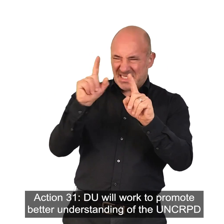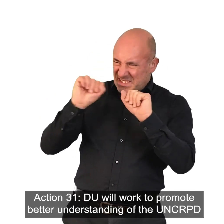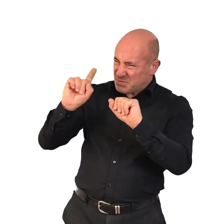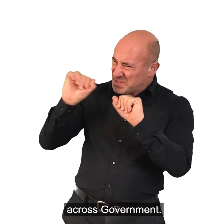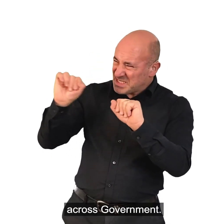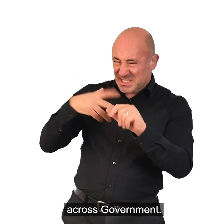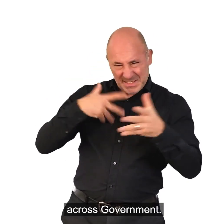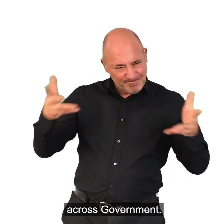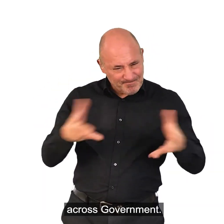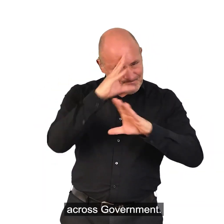across government.